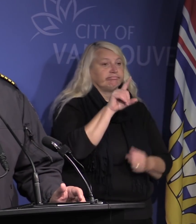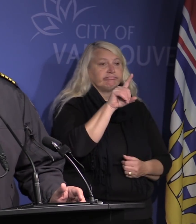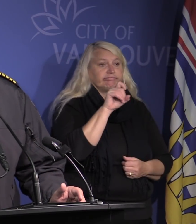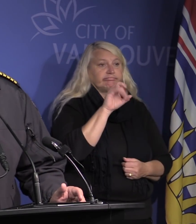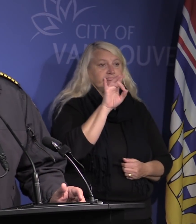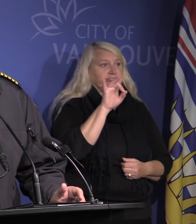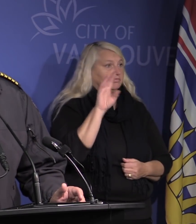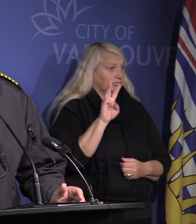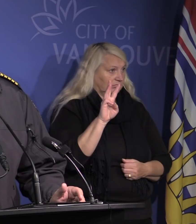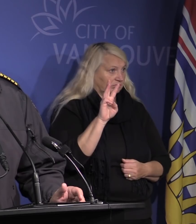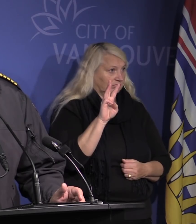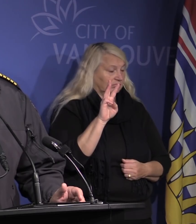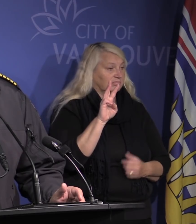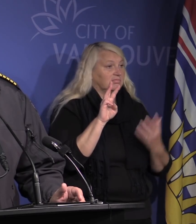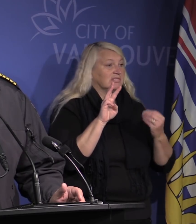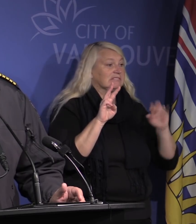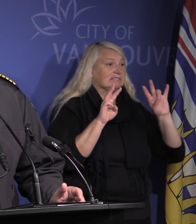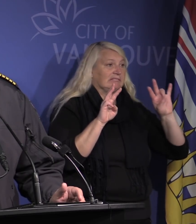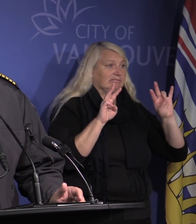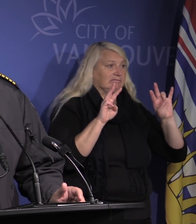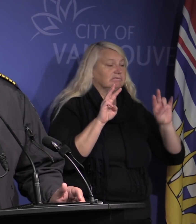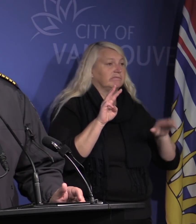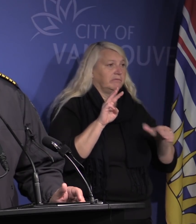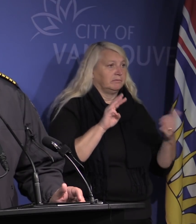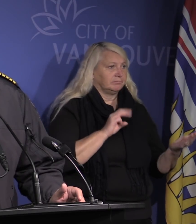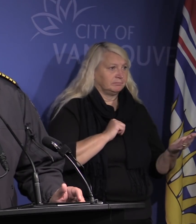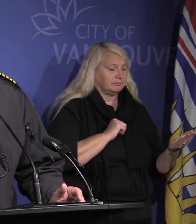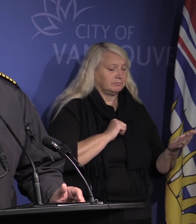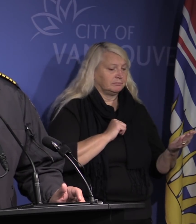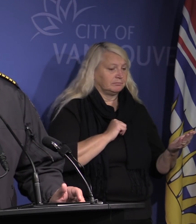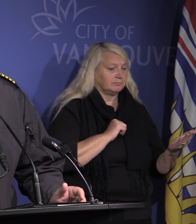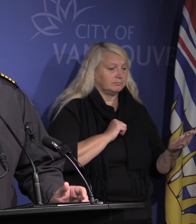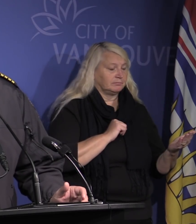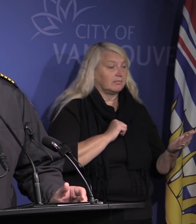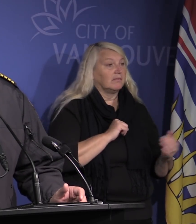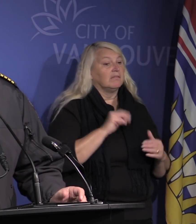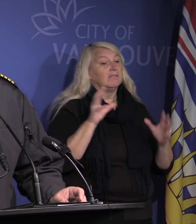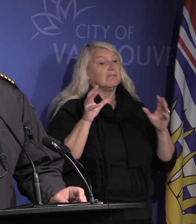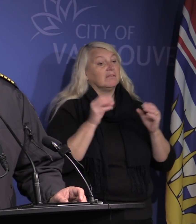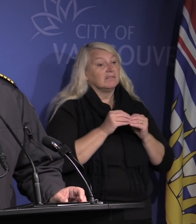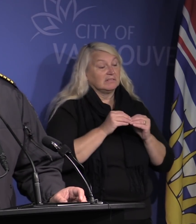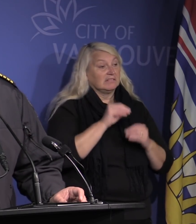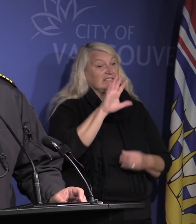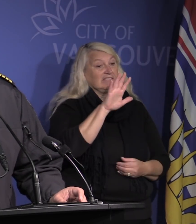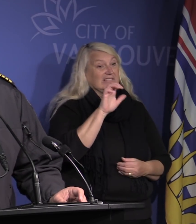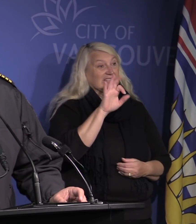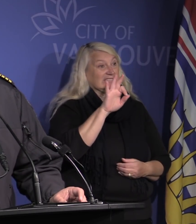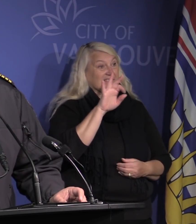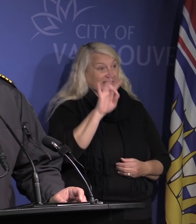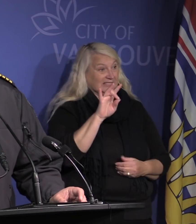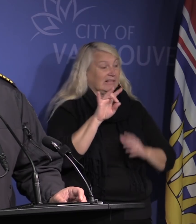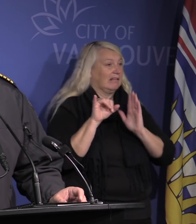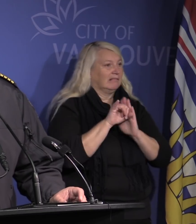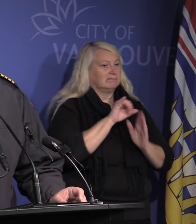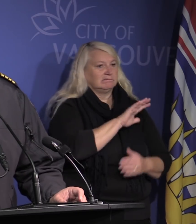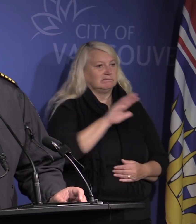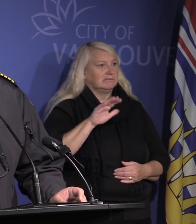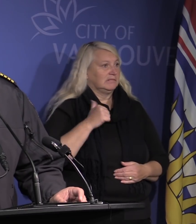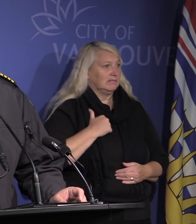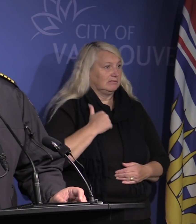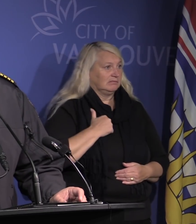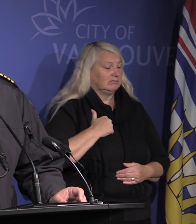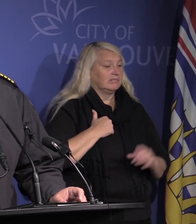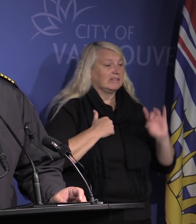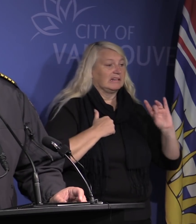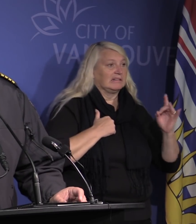186 patients, of whom 7 have died. There are 598 patients identified in Canada, and 8